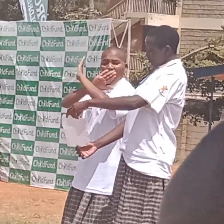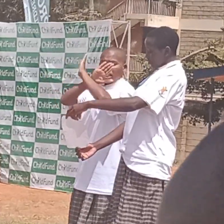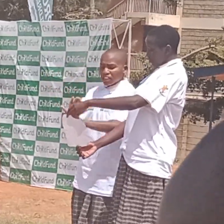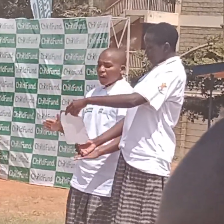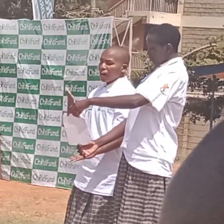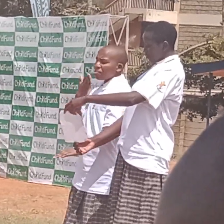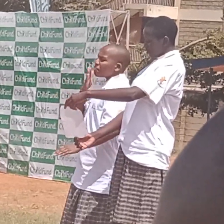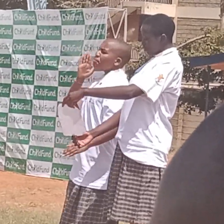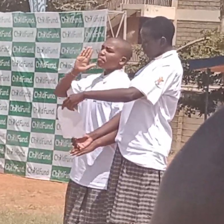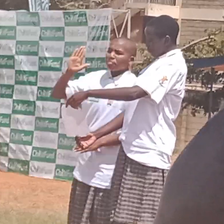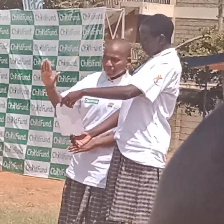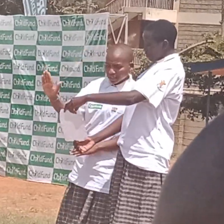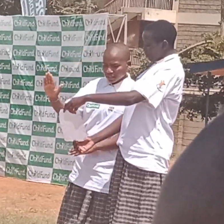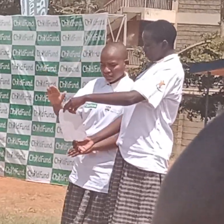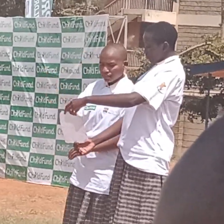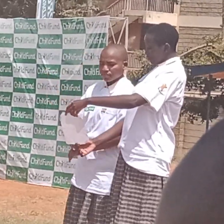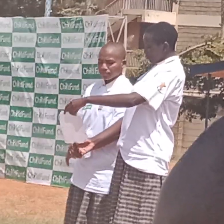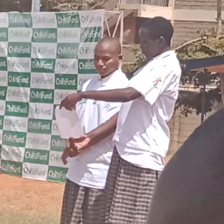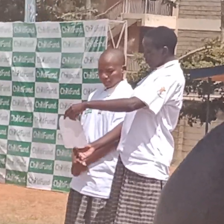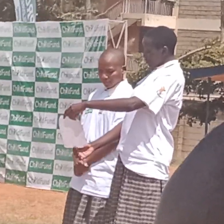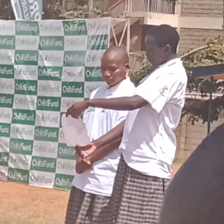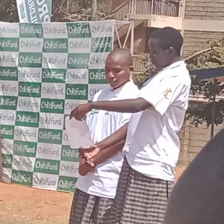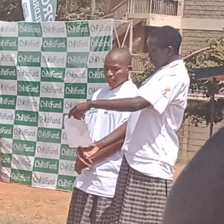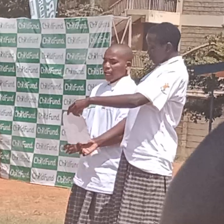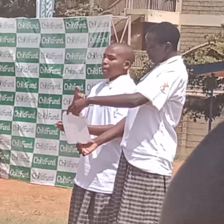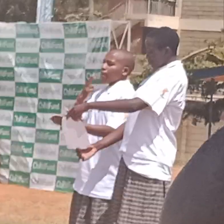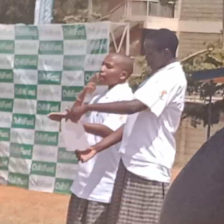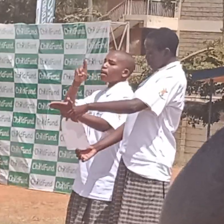Messages strange, don't reply.